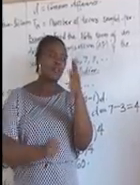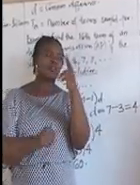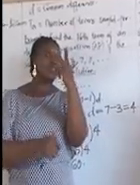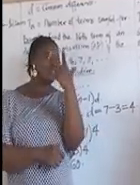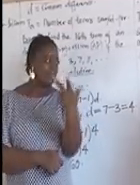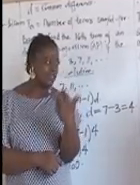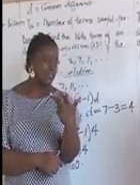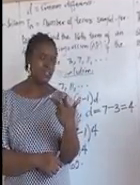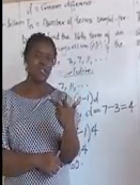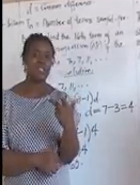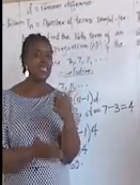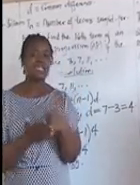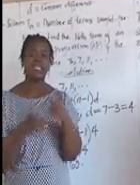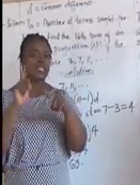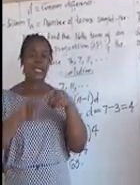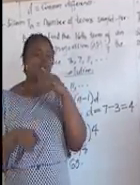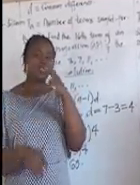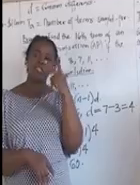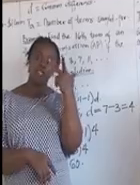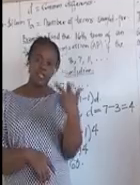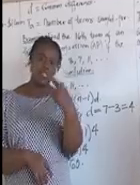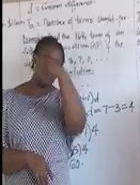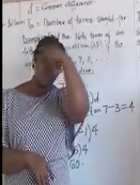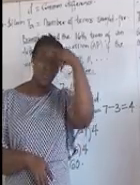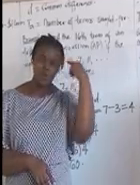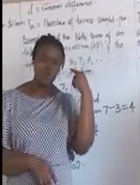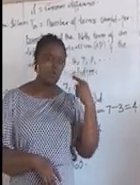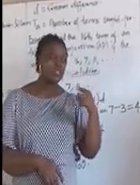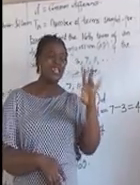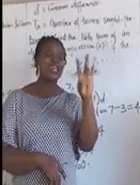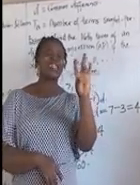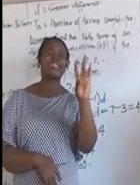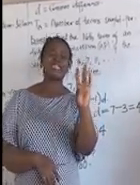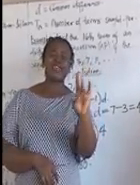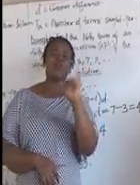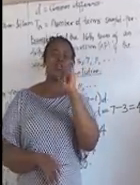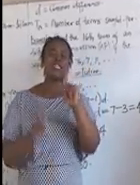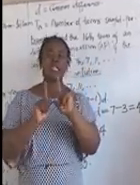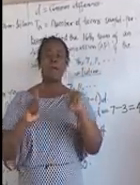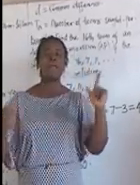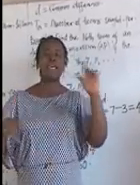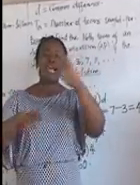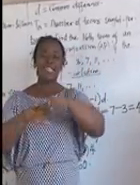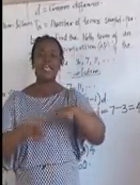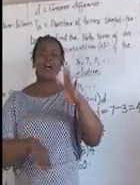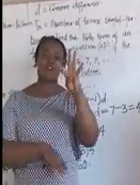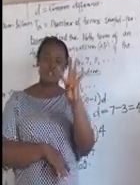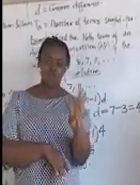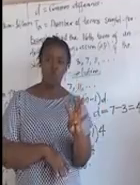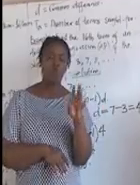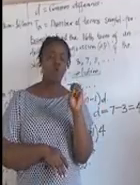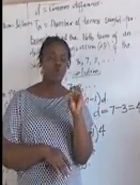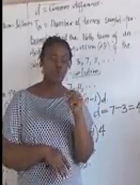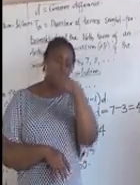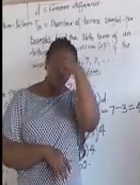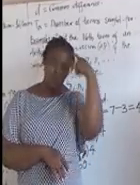3? No. It can't be 3 because 7 is bigger than 4 and it's taking the negative